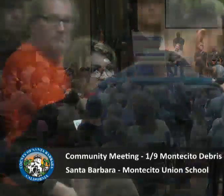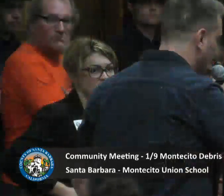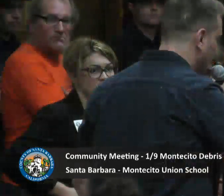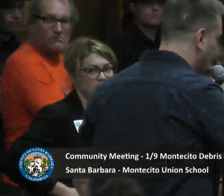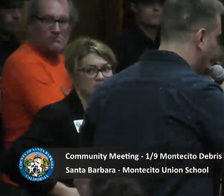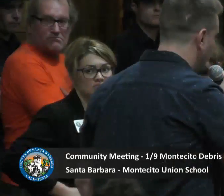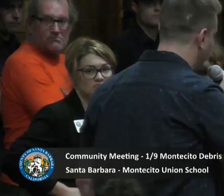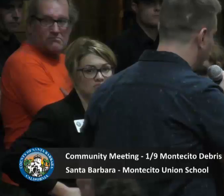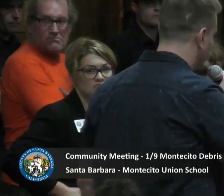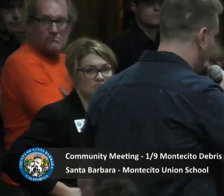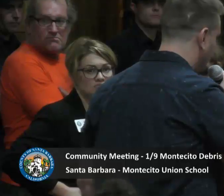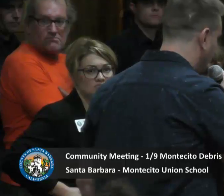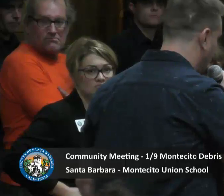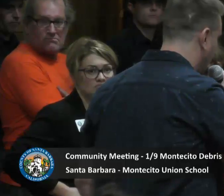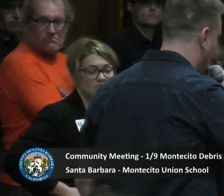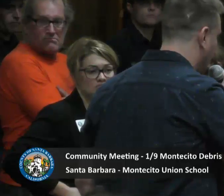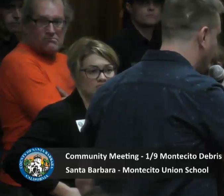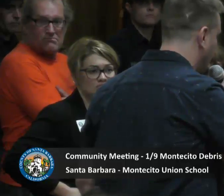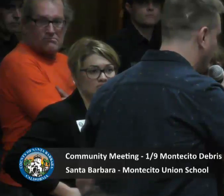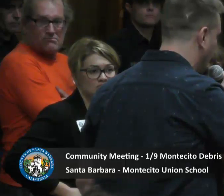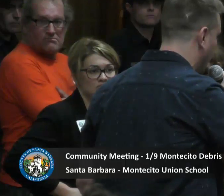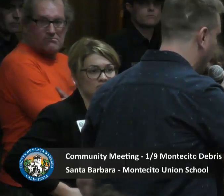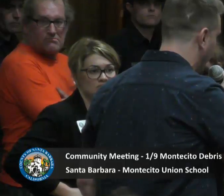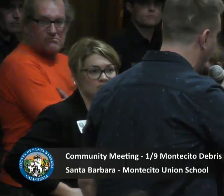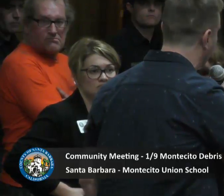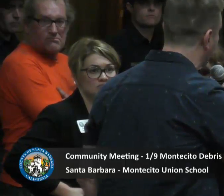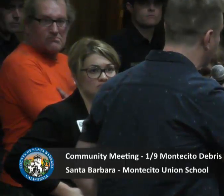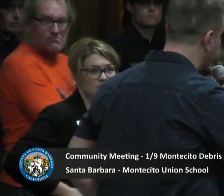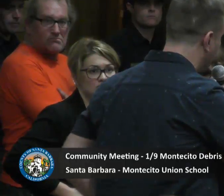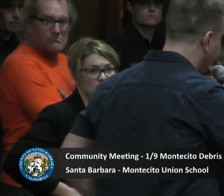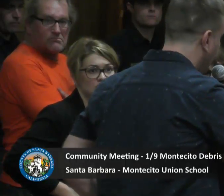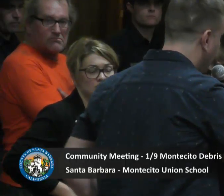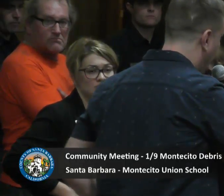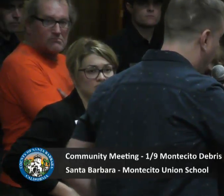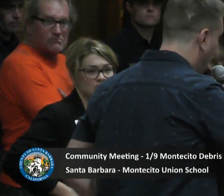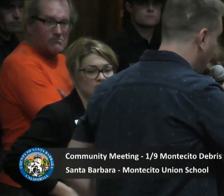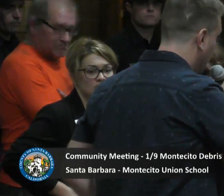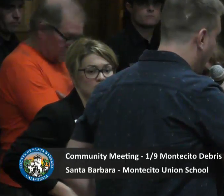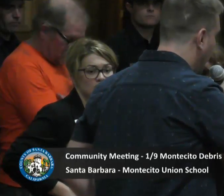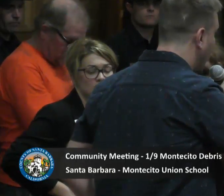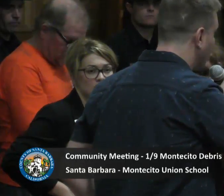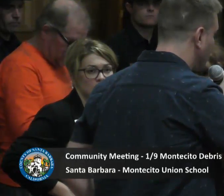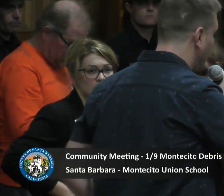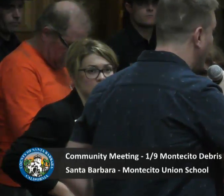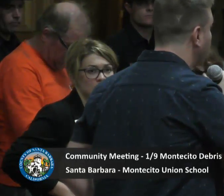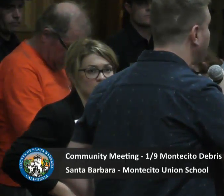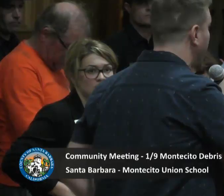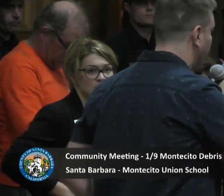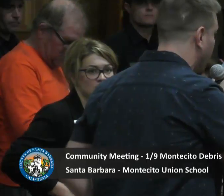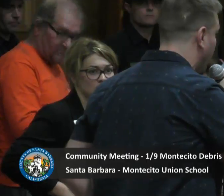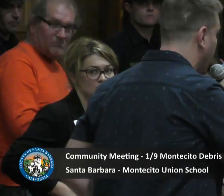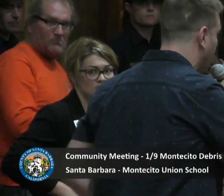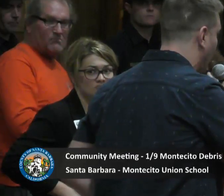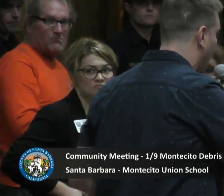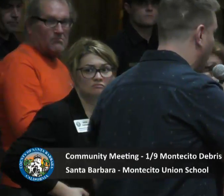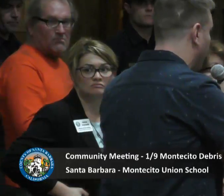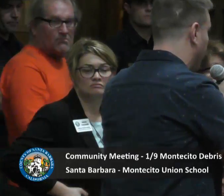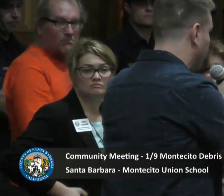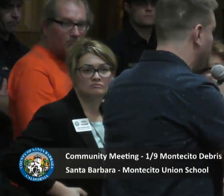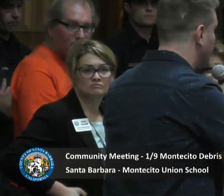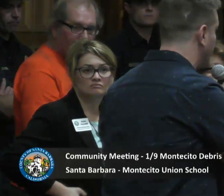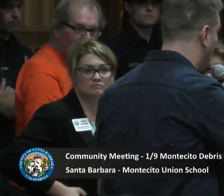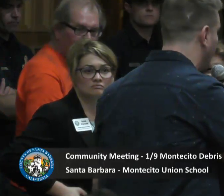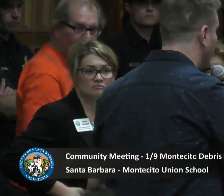specific question/statement has to do with preparedness. While I appreciate everything that